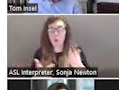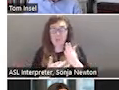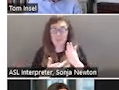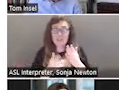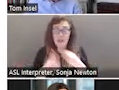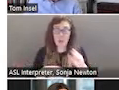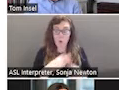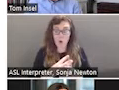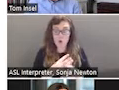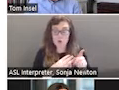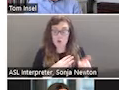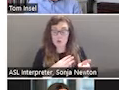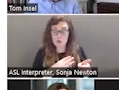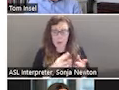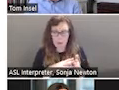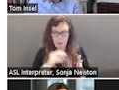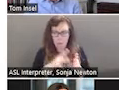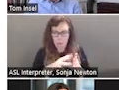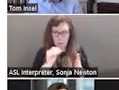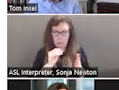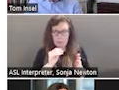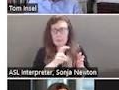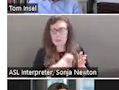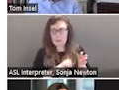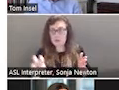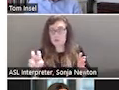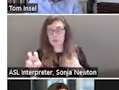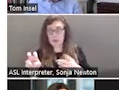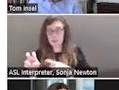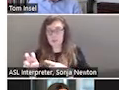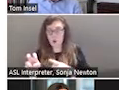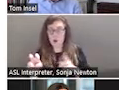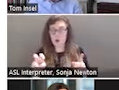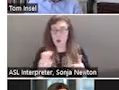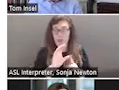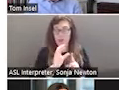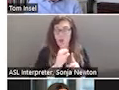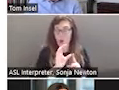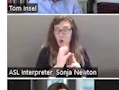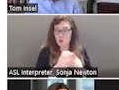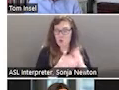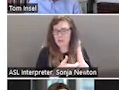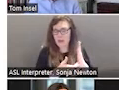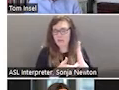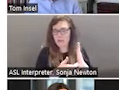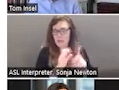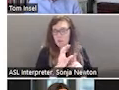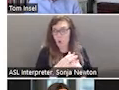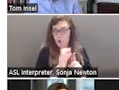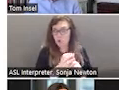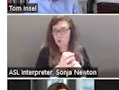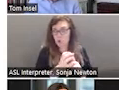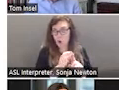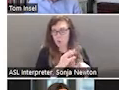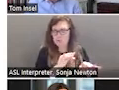to translate or transfer the culture of how tech companies work to